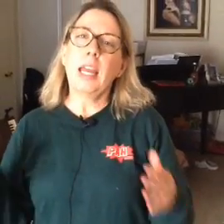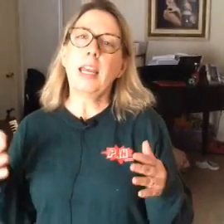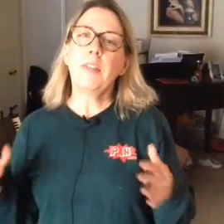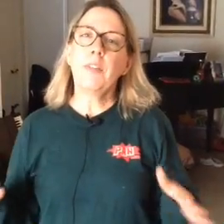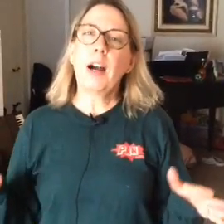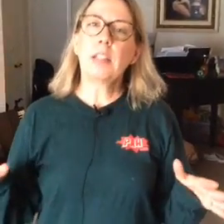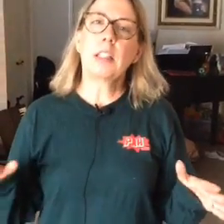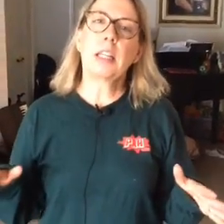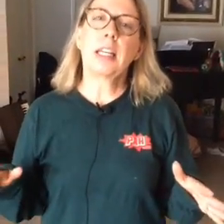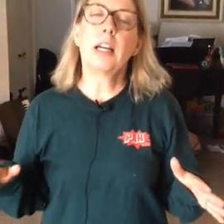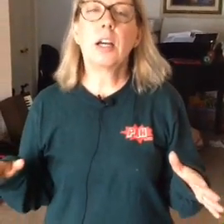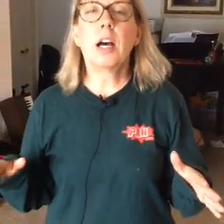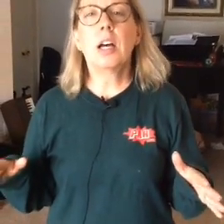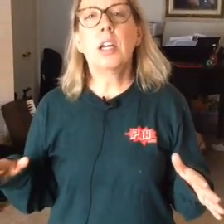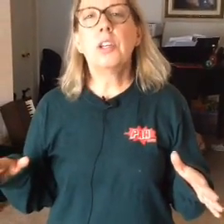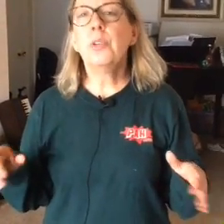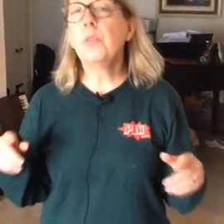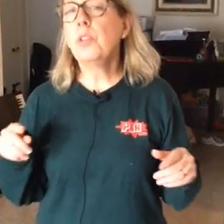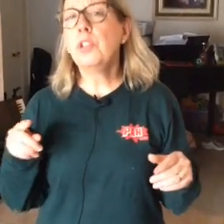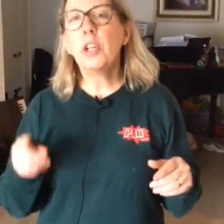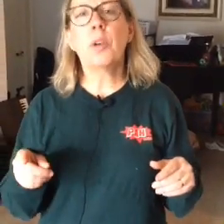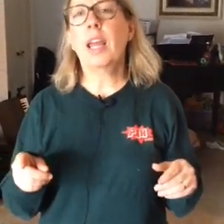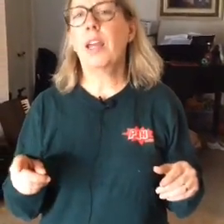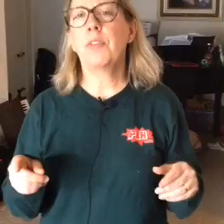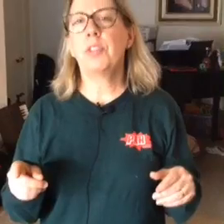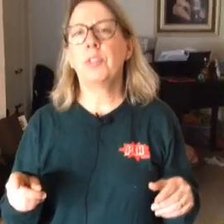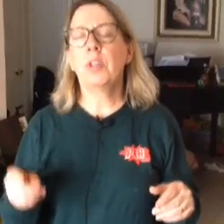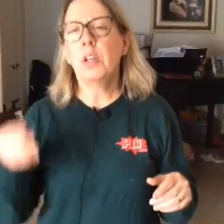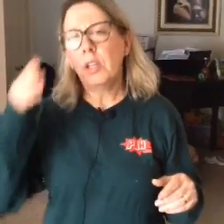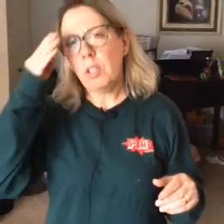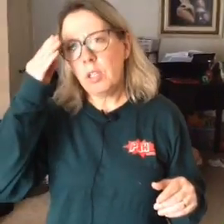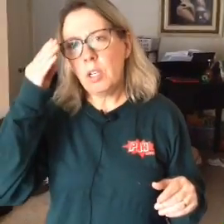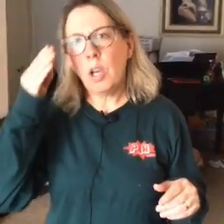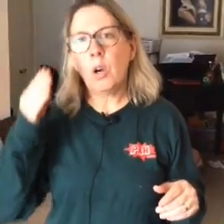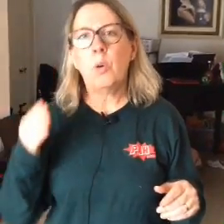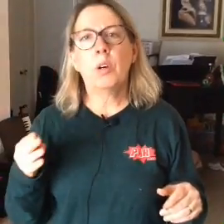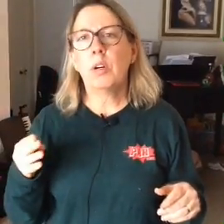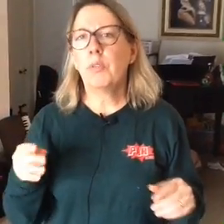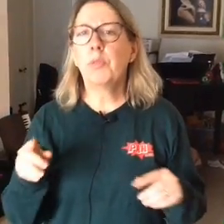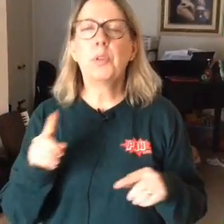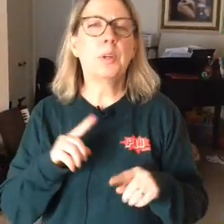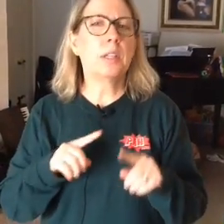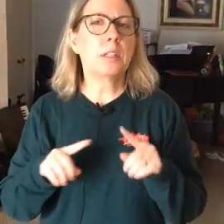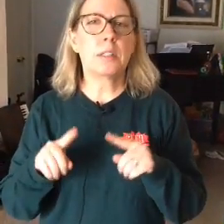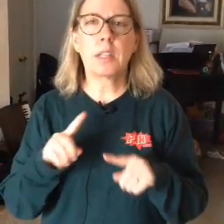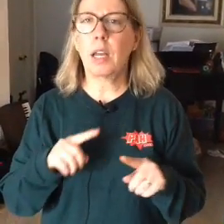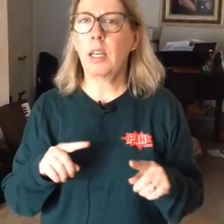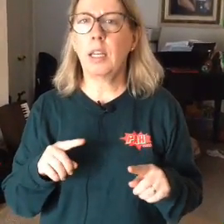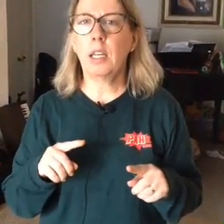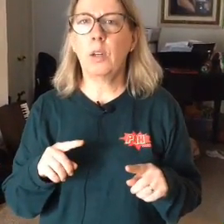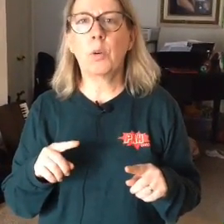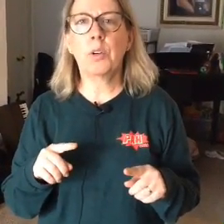And finally, you don't have to know fluent signing in order